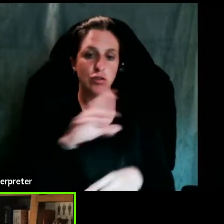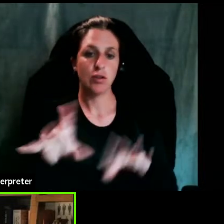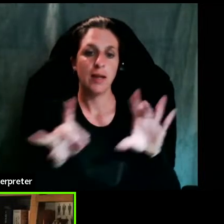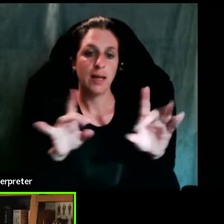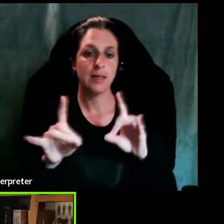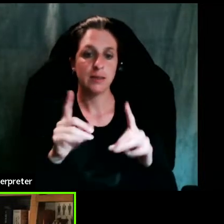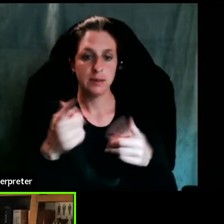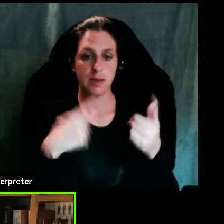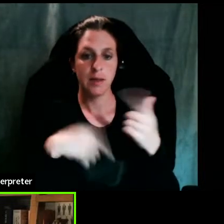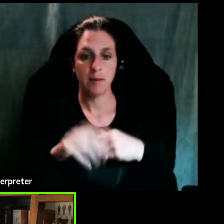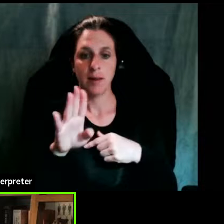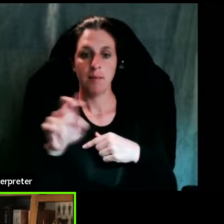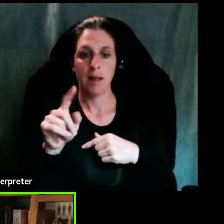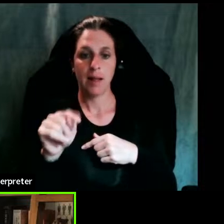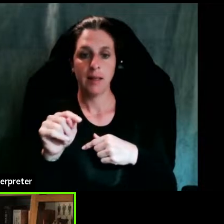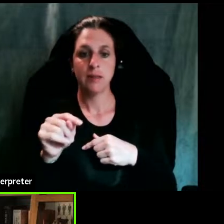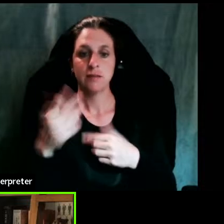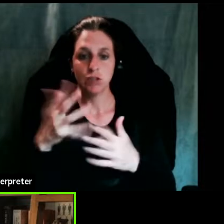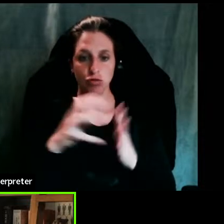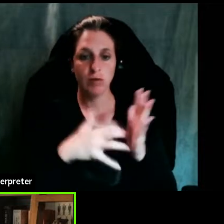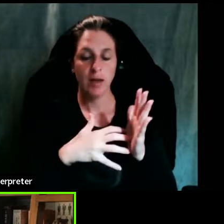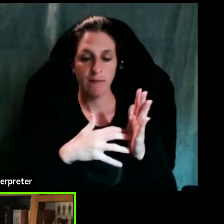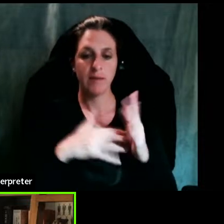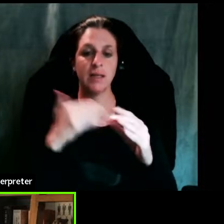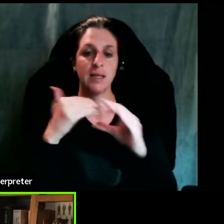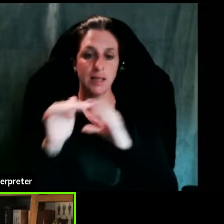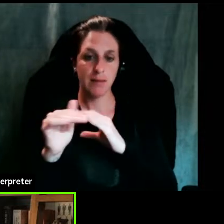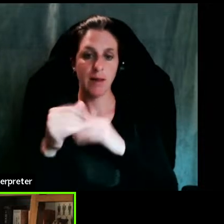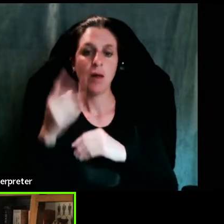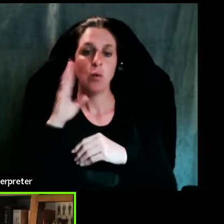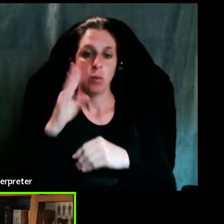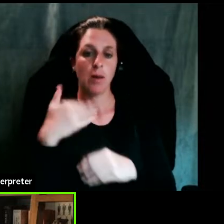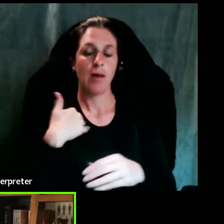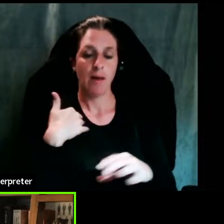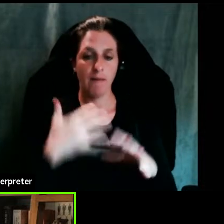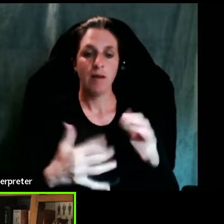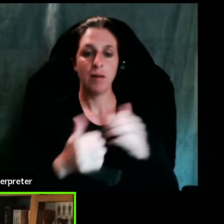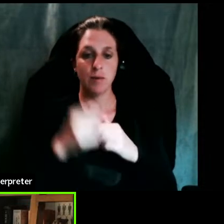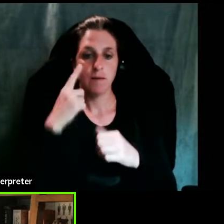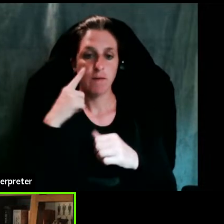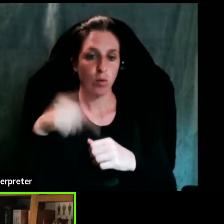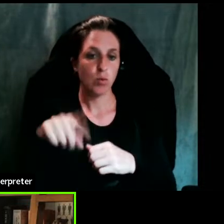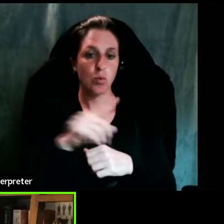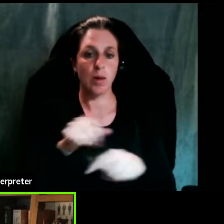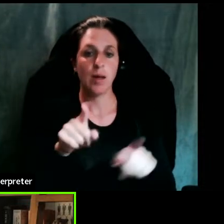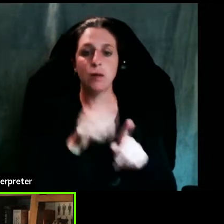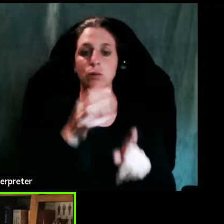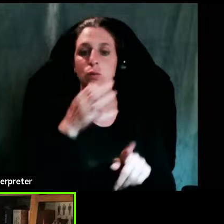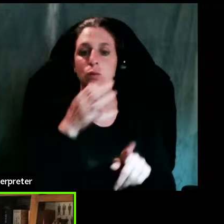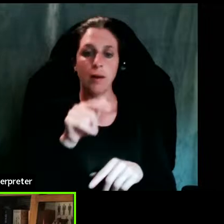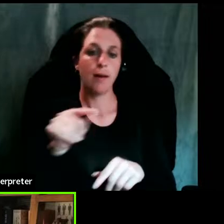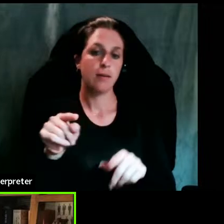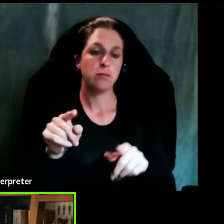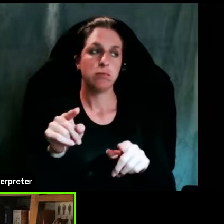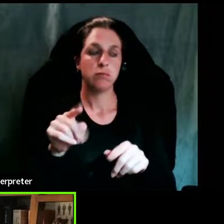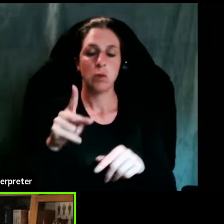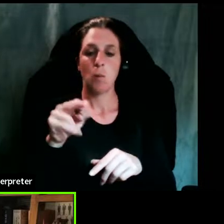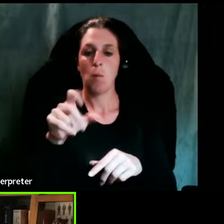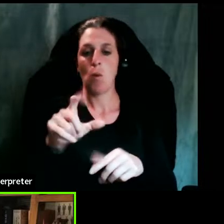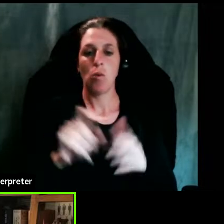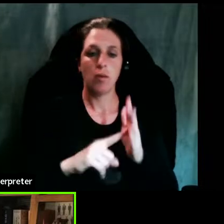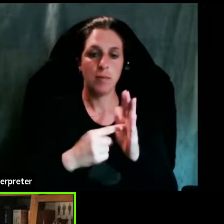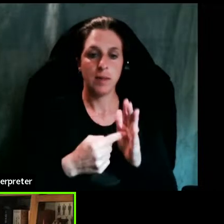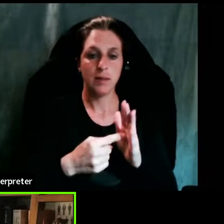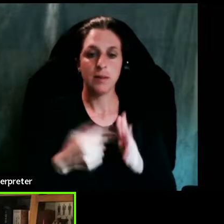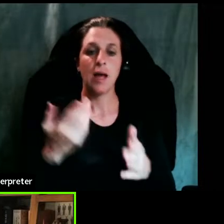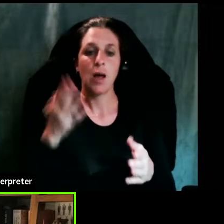Ballots have been drafted and emailed, and we will have an update for you as soon as the polling begins. I'd like to close